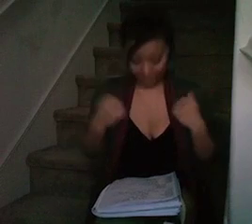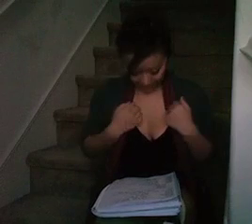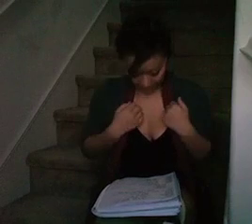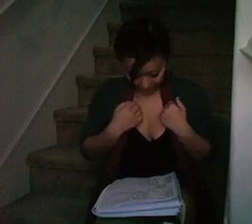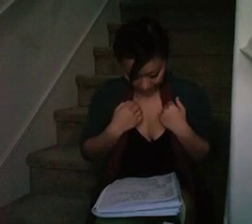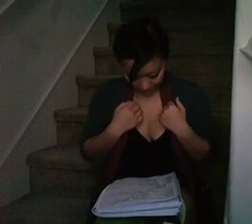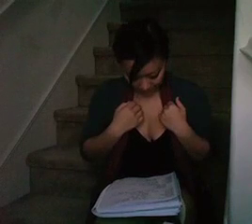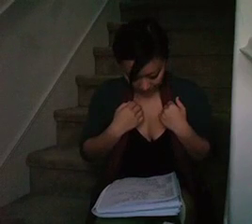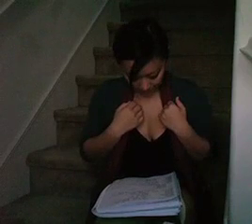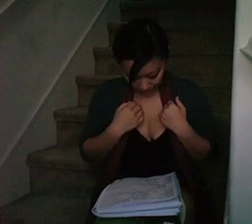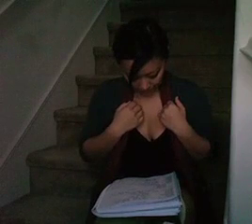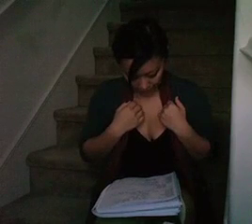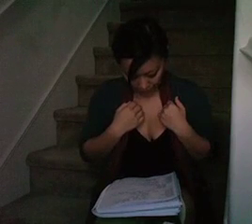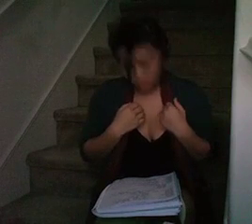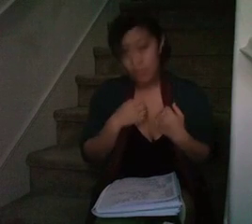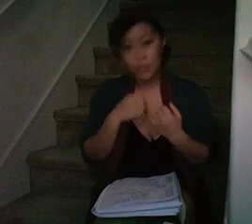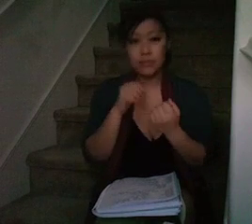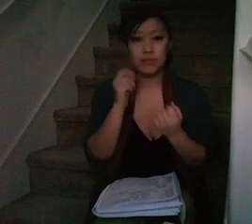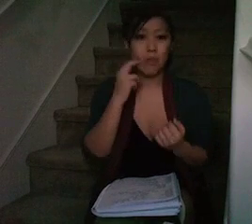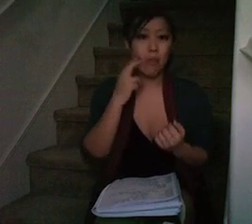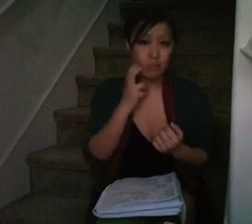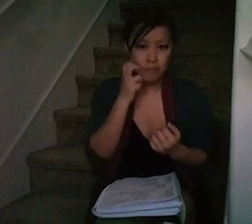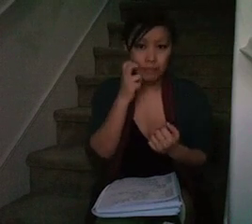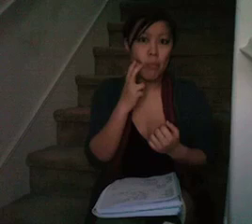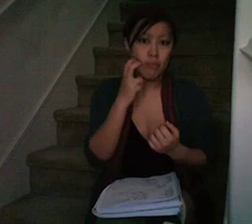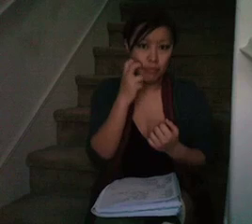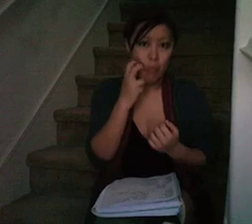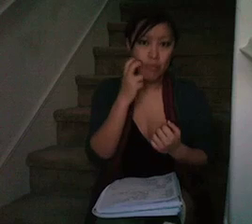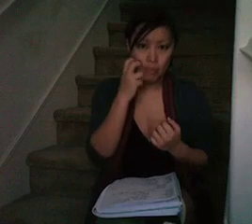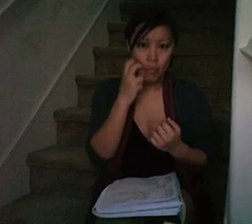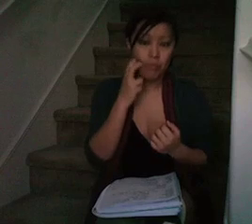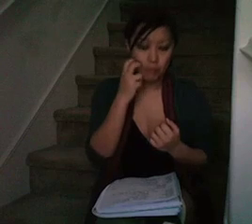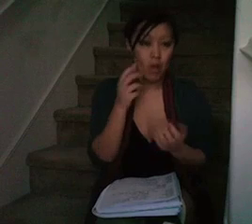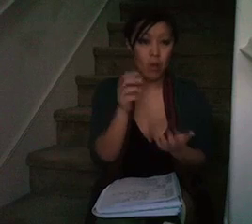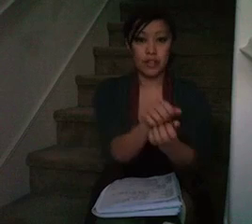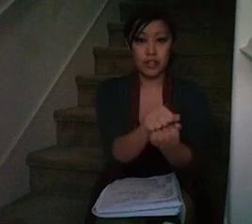chew, or chew,